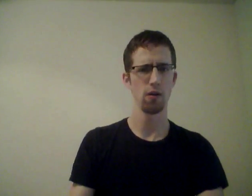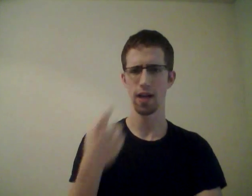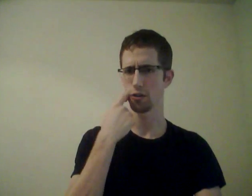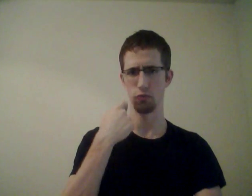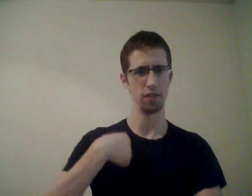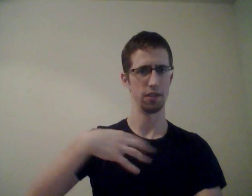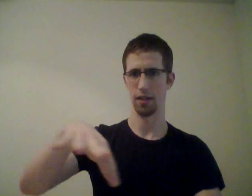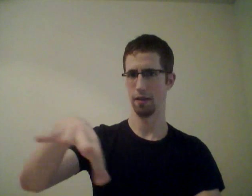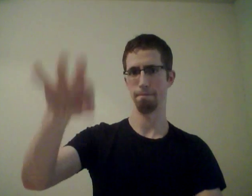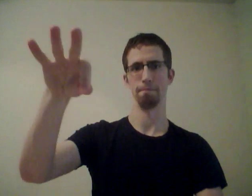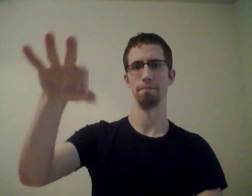yeah, just recently.